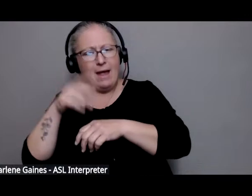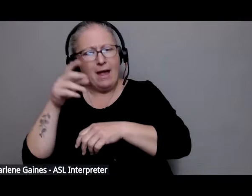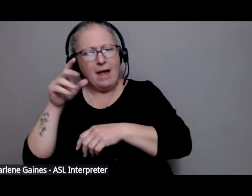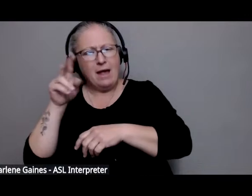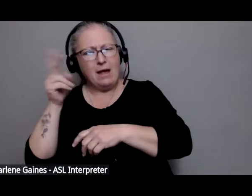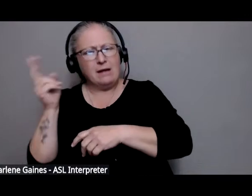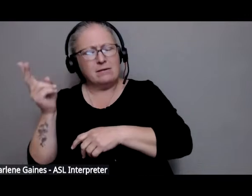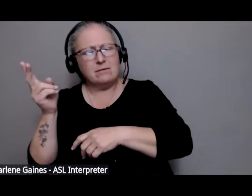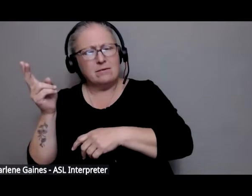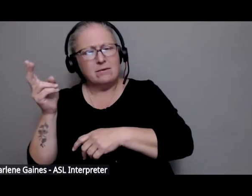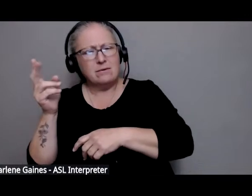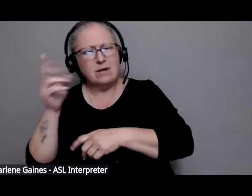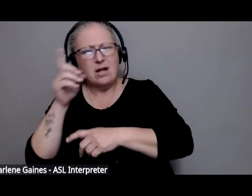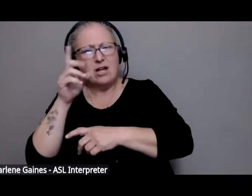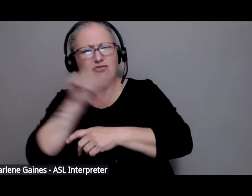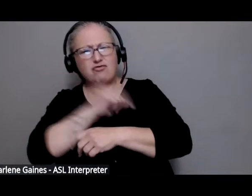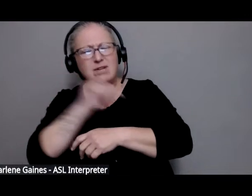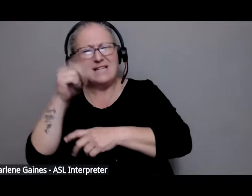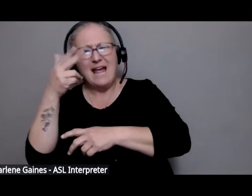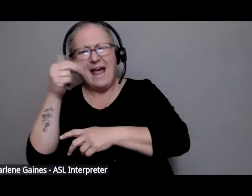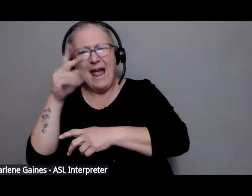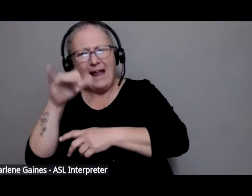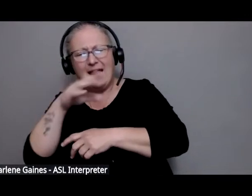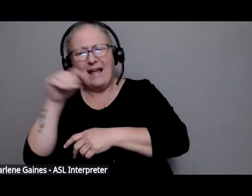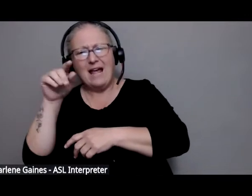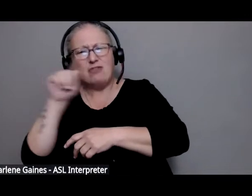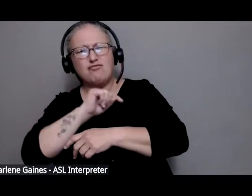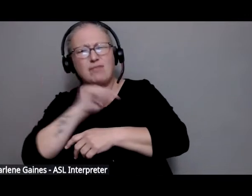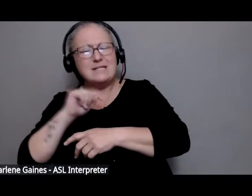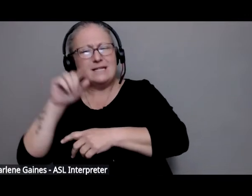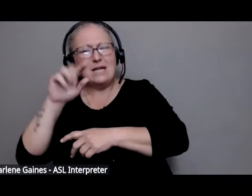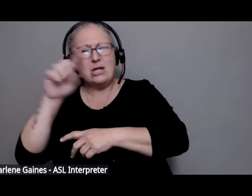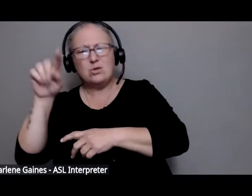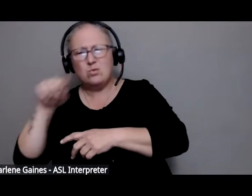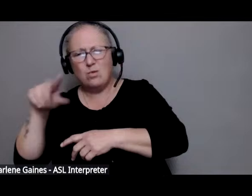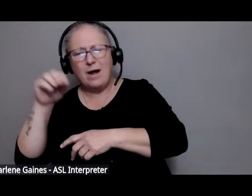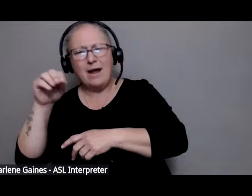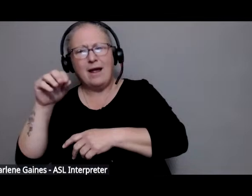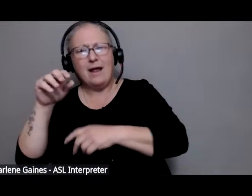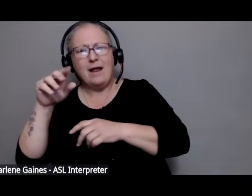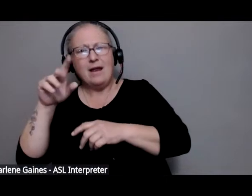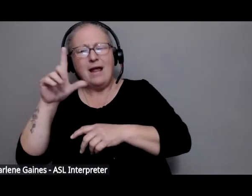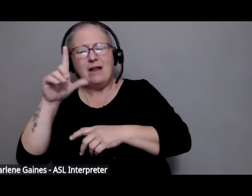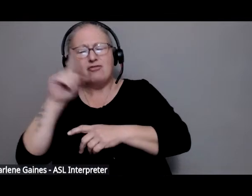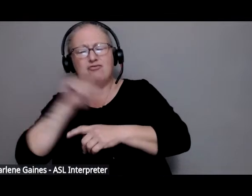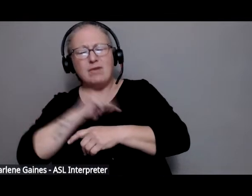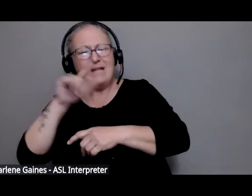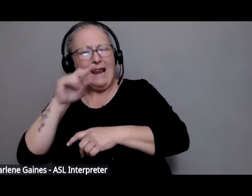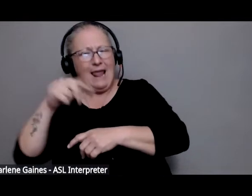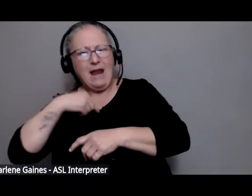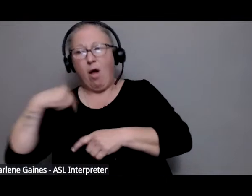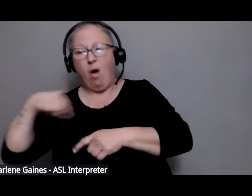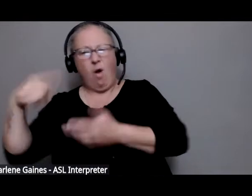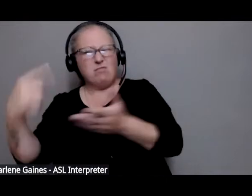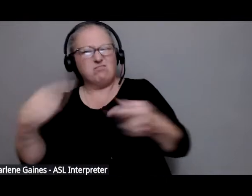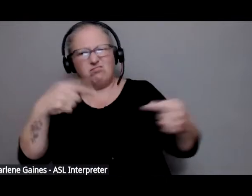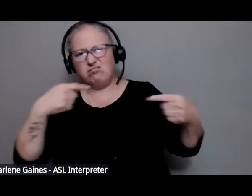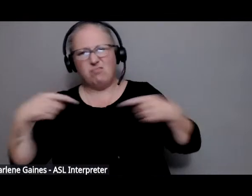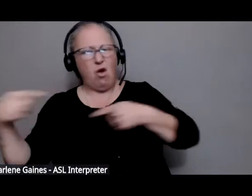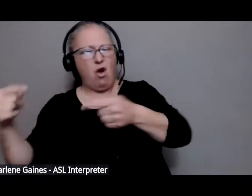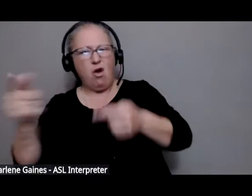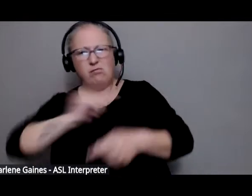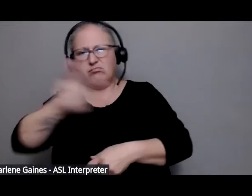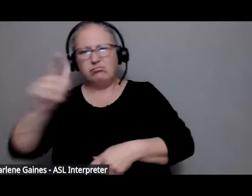and you know, Trustee Dwyer and Trustee Land and I, we were arguing, and you know, we were all kind of going back and